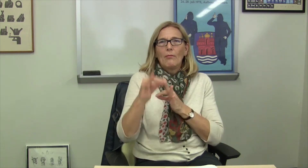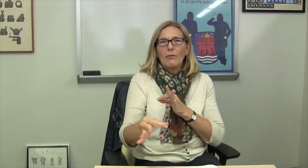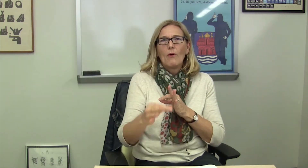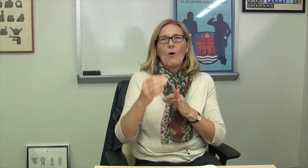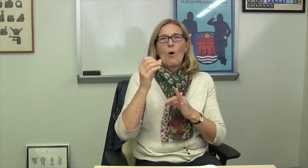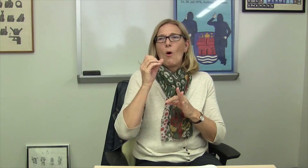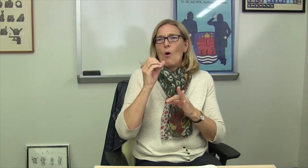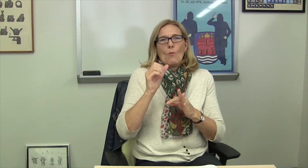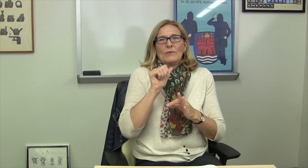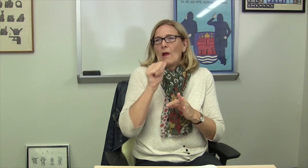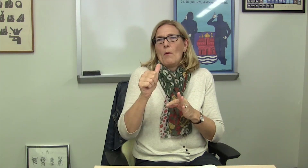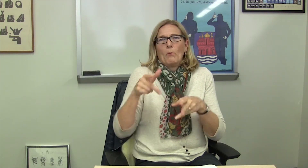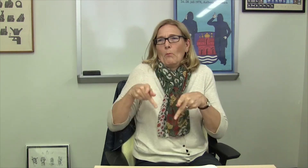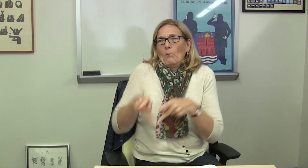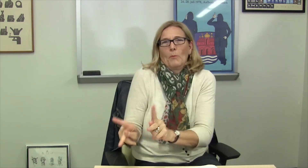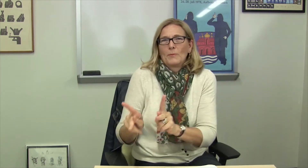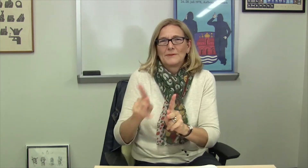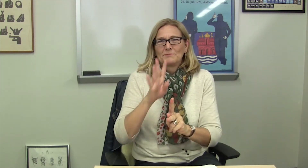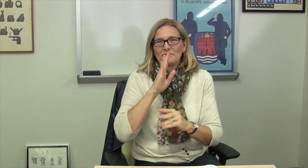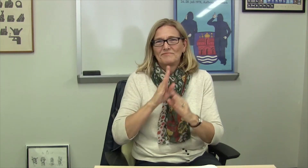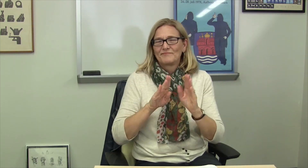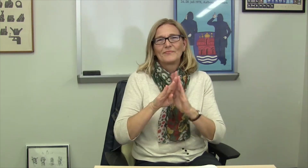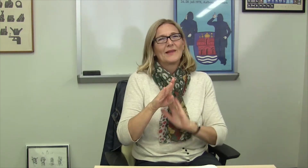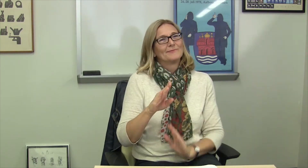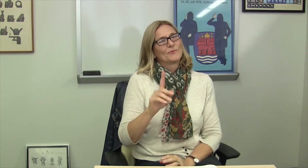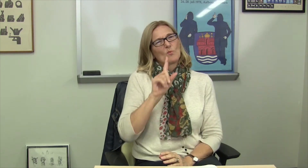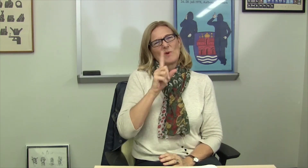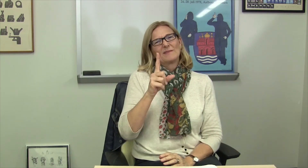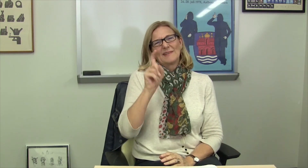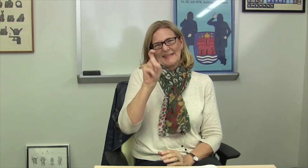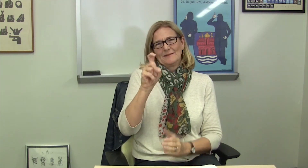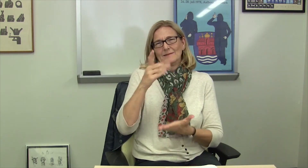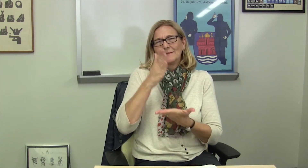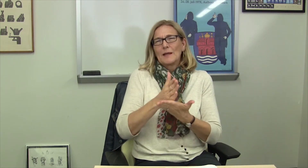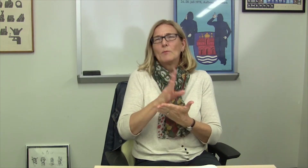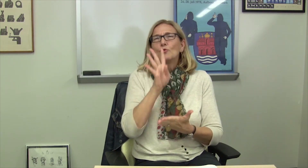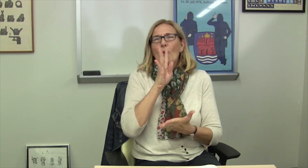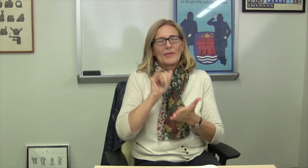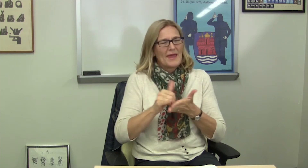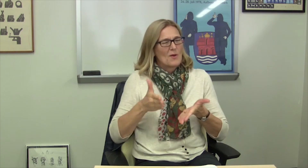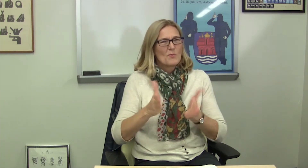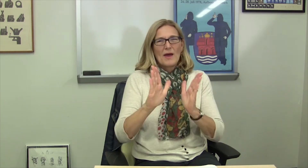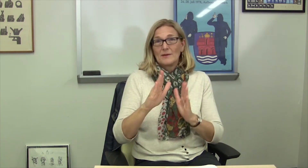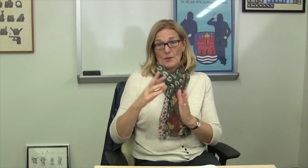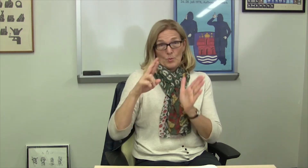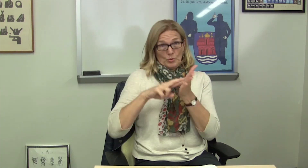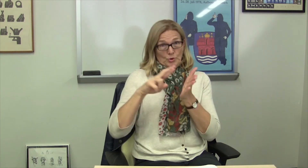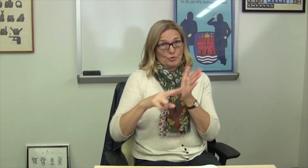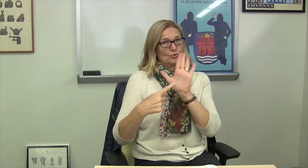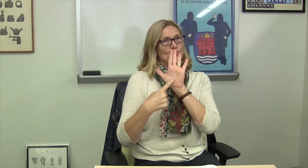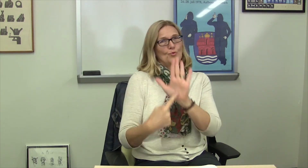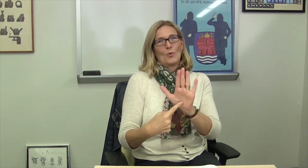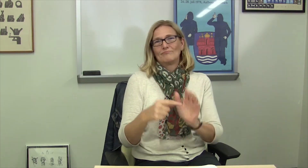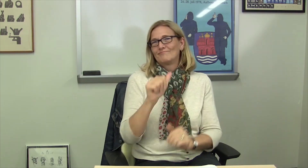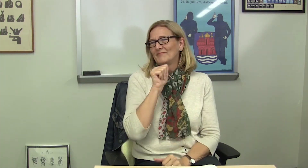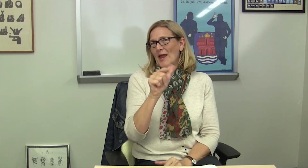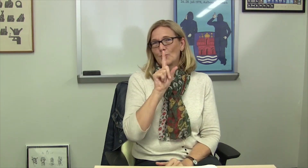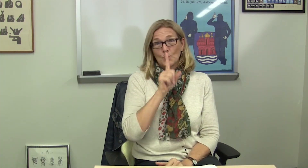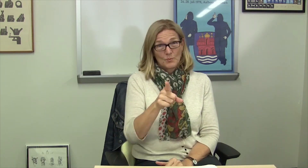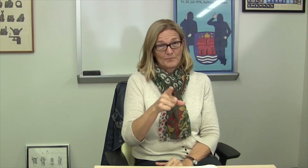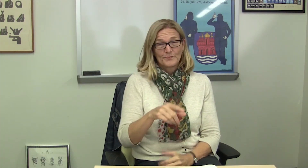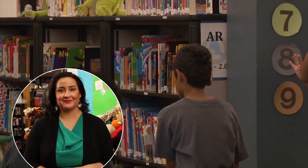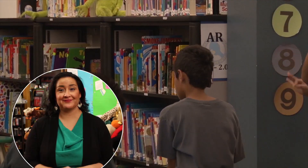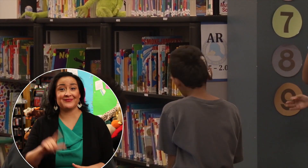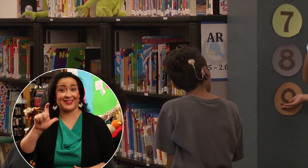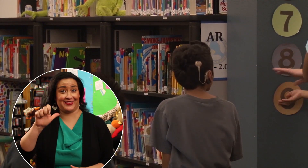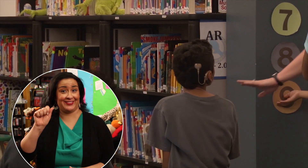delay or even prevent speech development, but we really need to stop talking that way because research shows that just